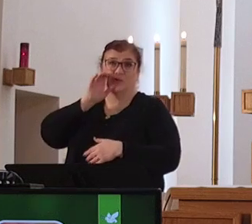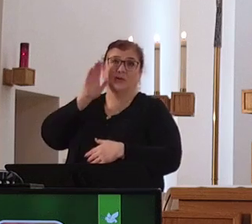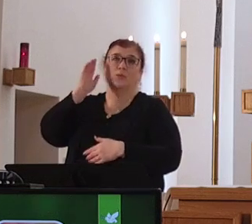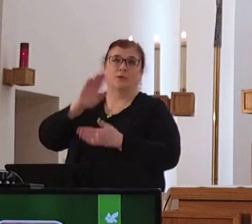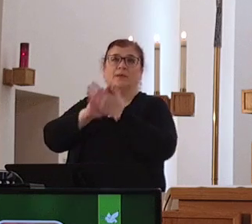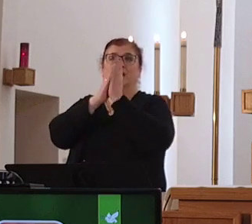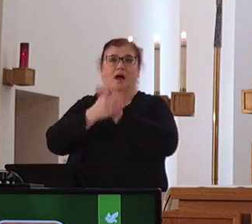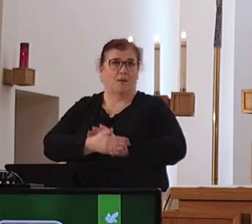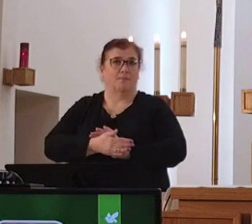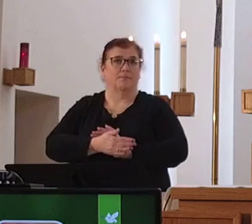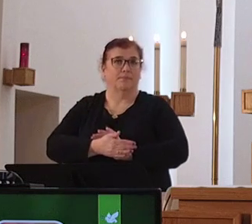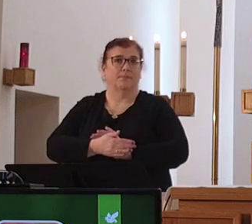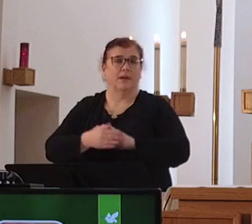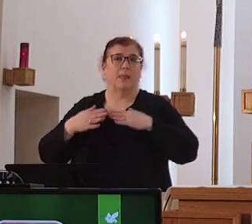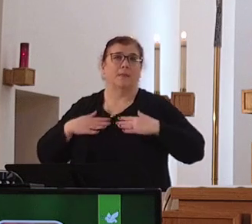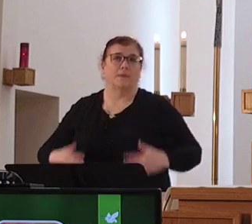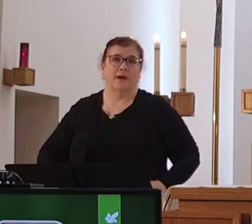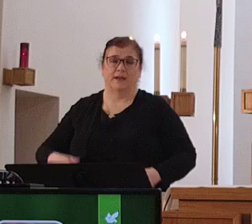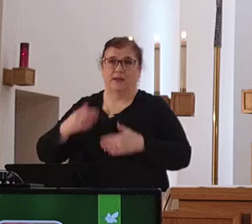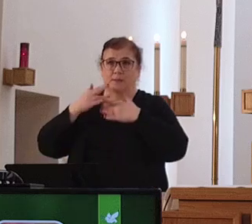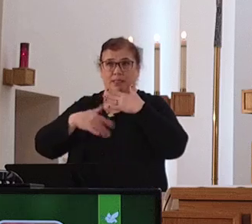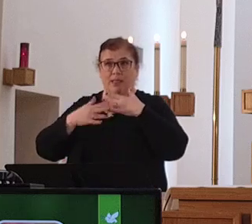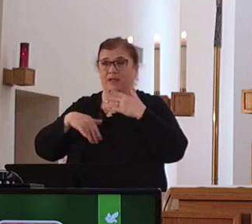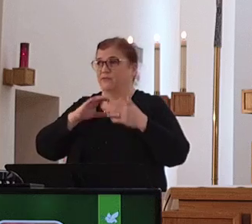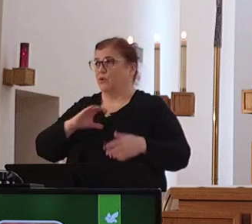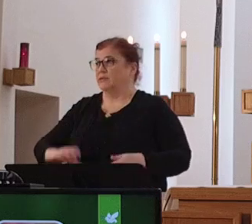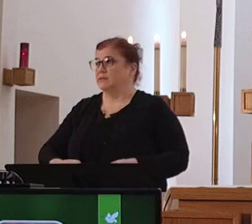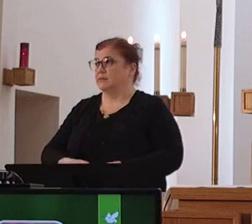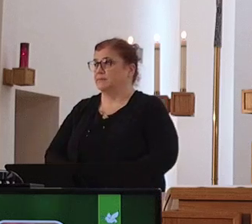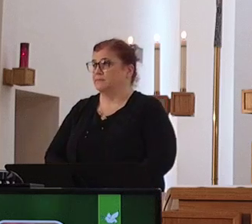become for us the body and blood of Christ.